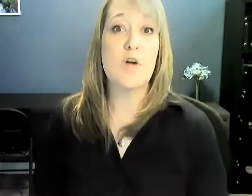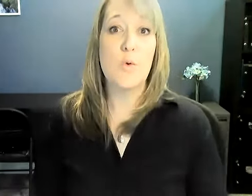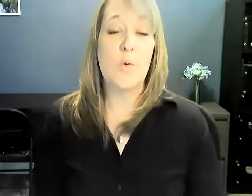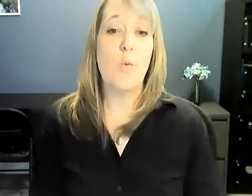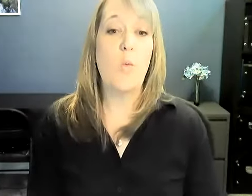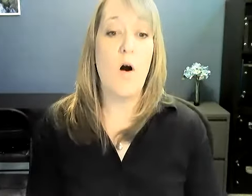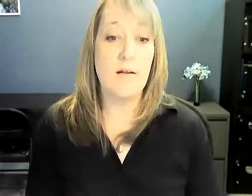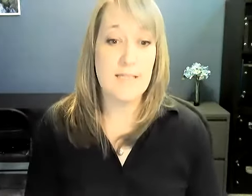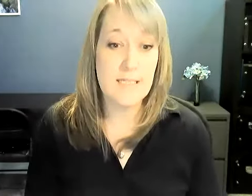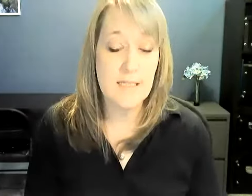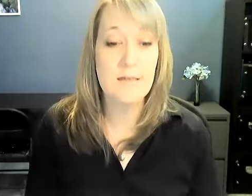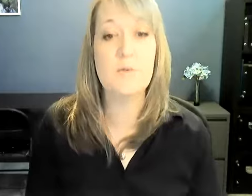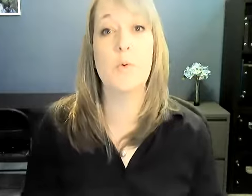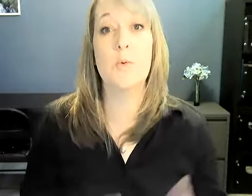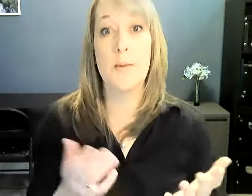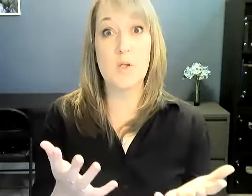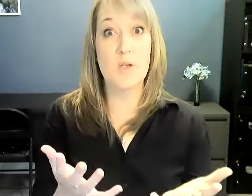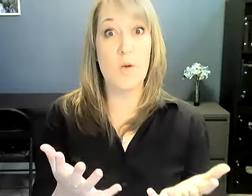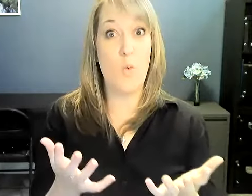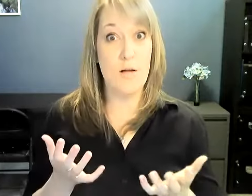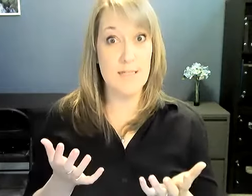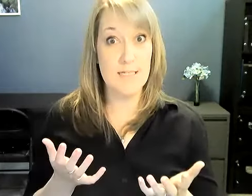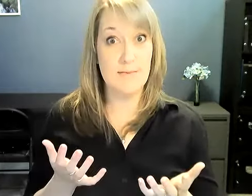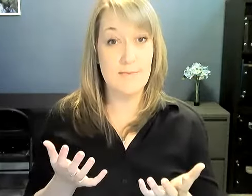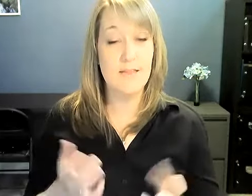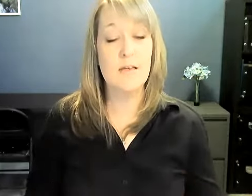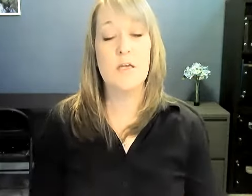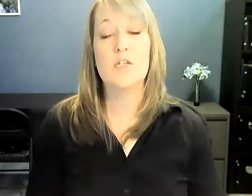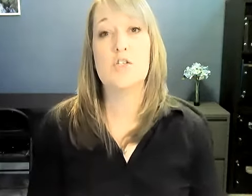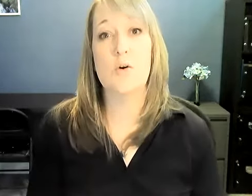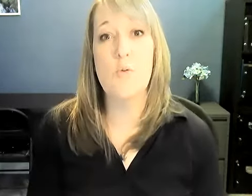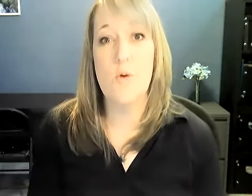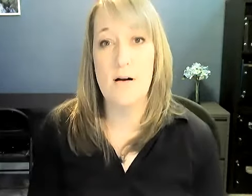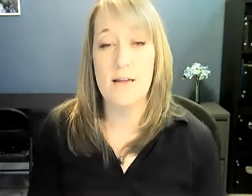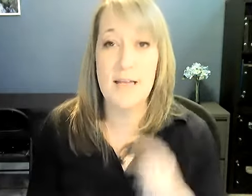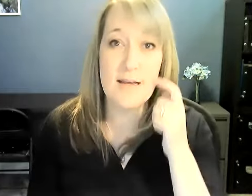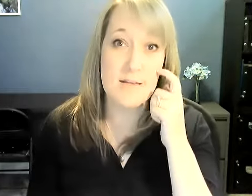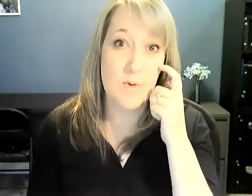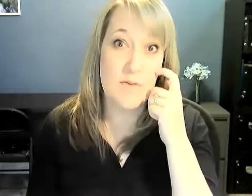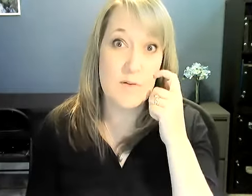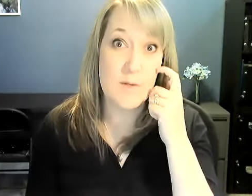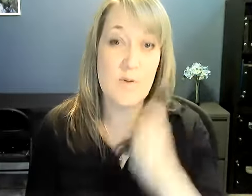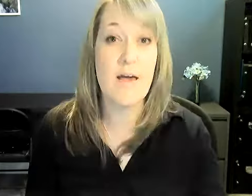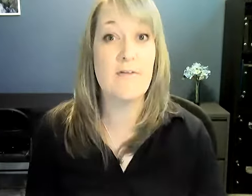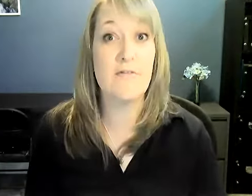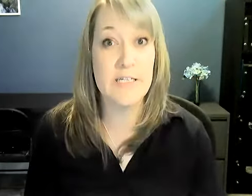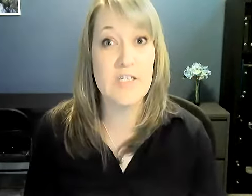don't want. We remember learning want. Don't want is one of those ones with that French